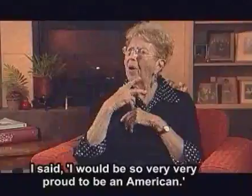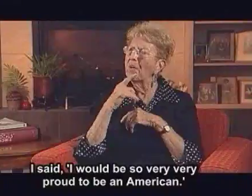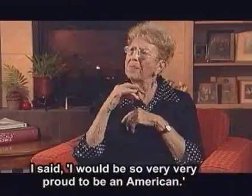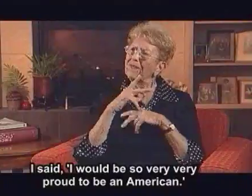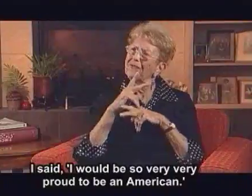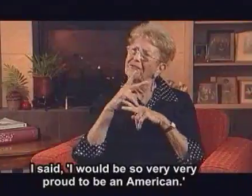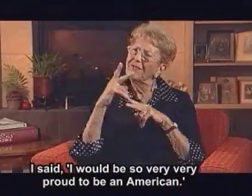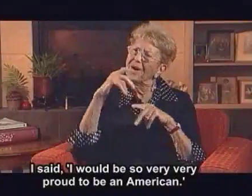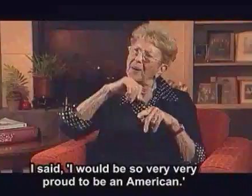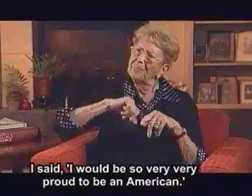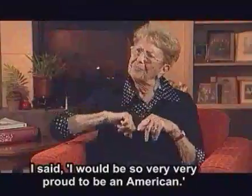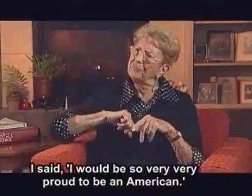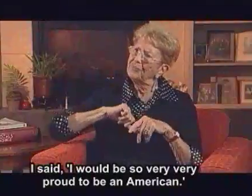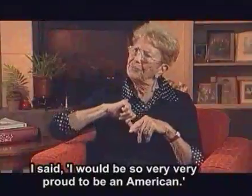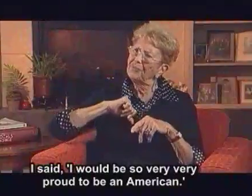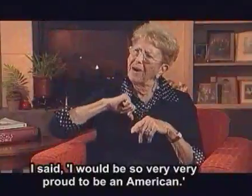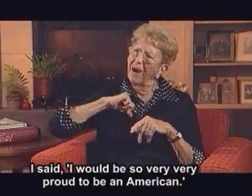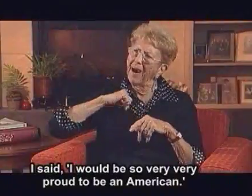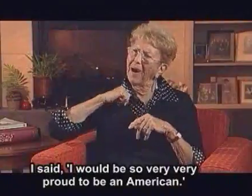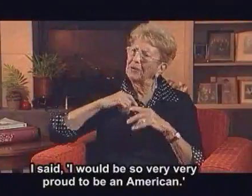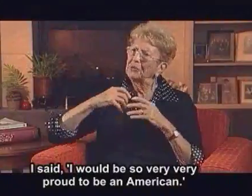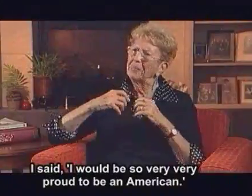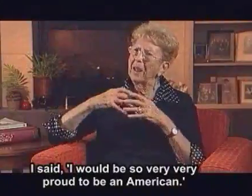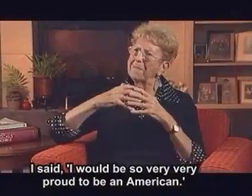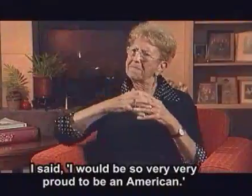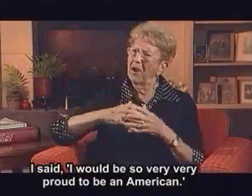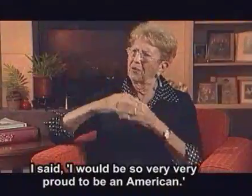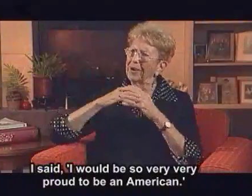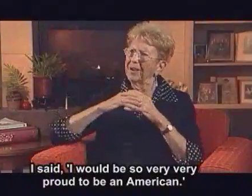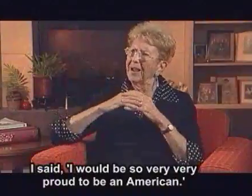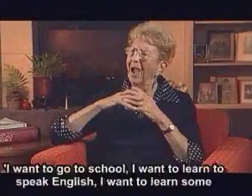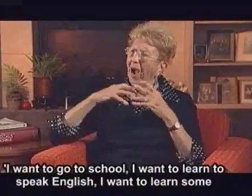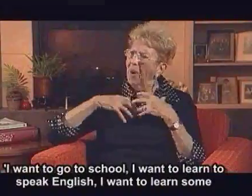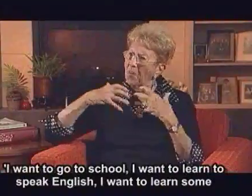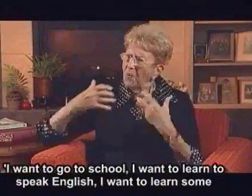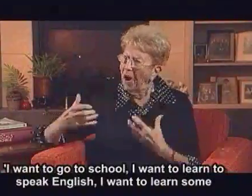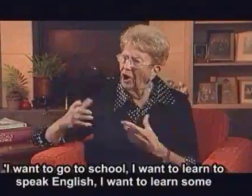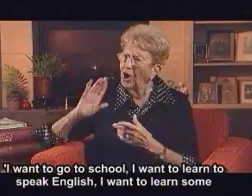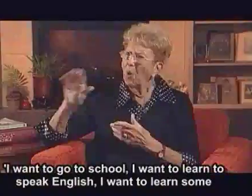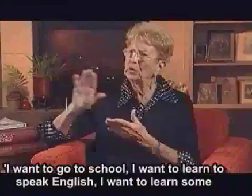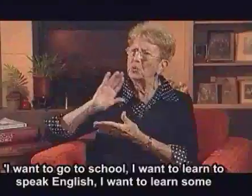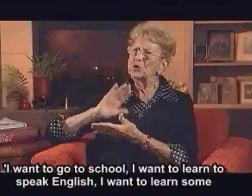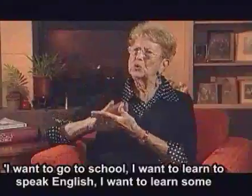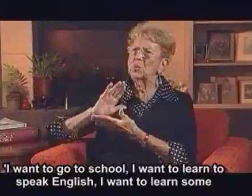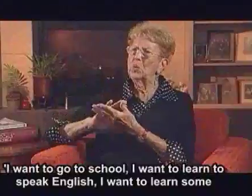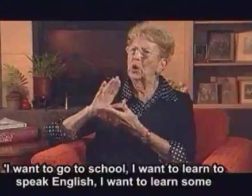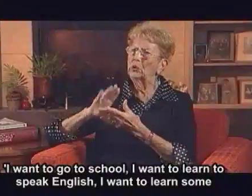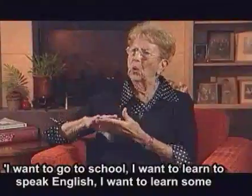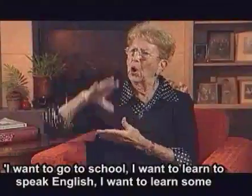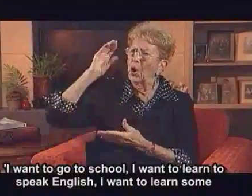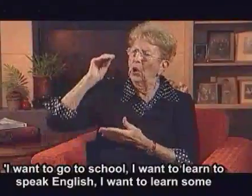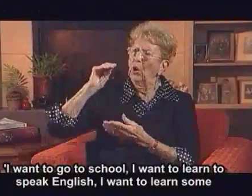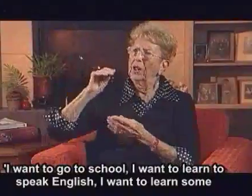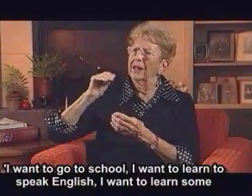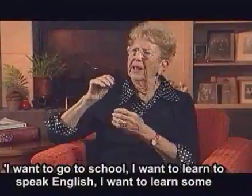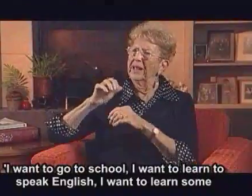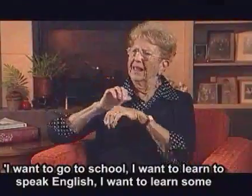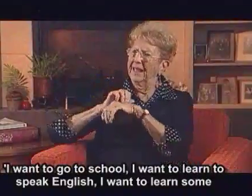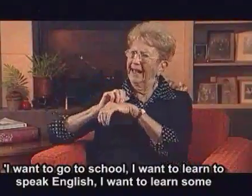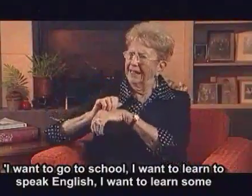I said I'd be so very, very proud to be an American. I want to go to school. I want to learn to